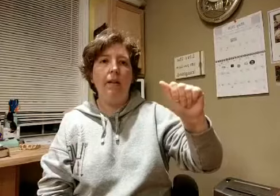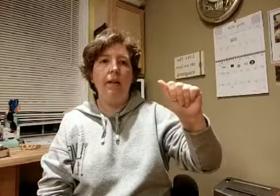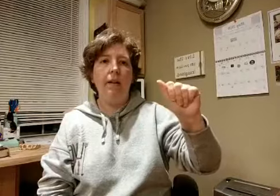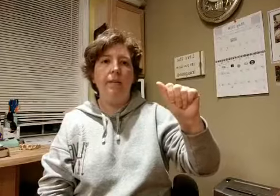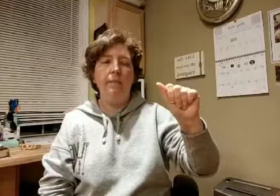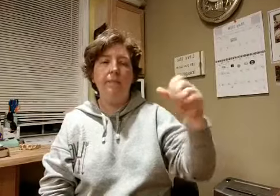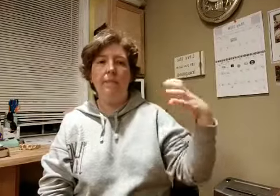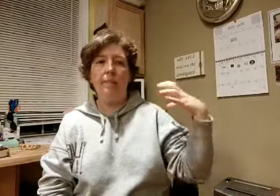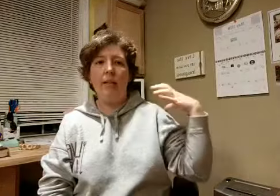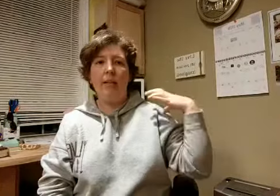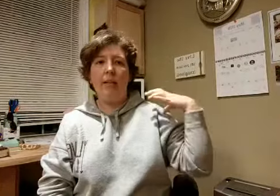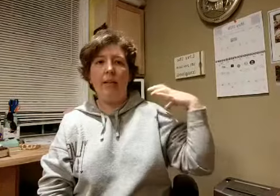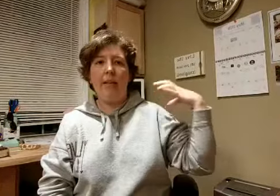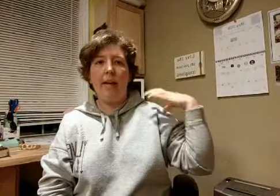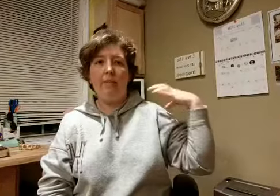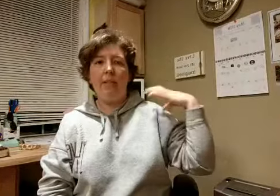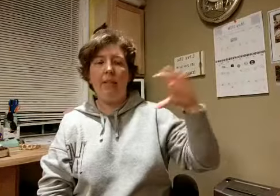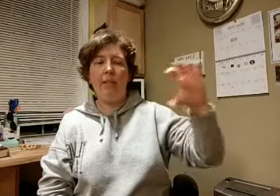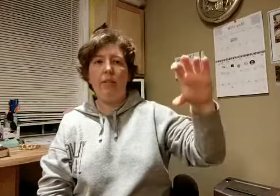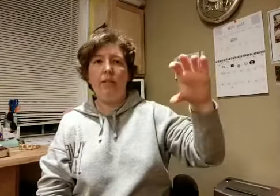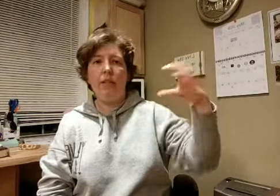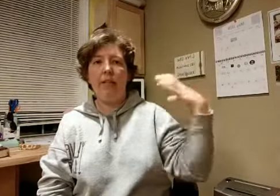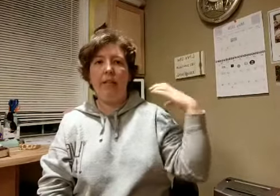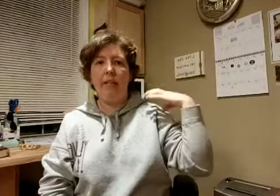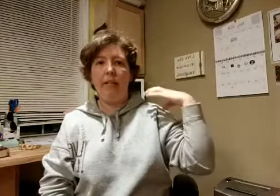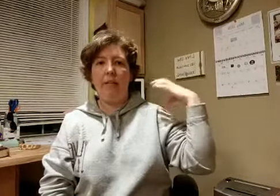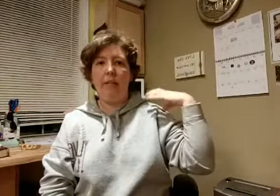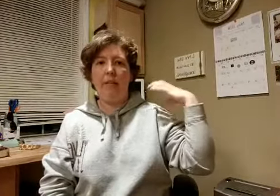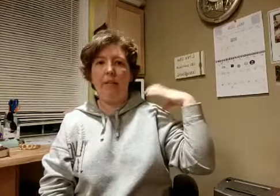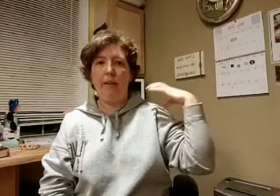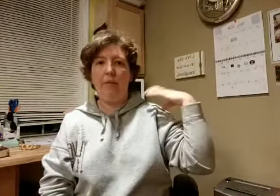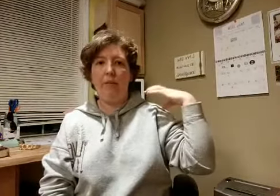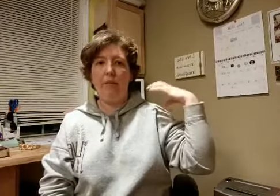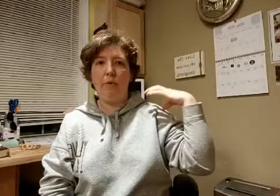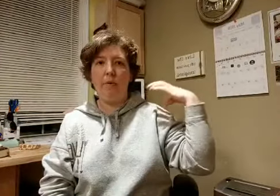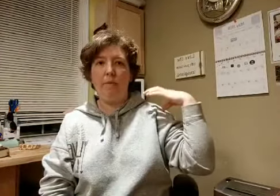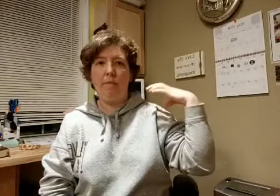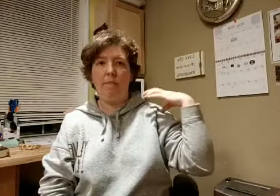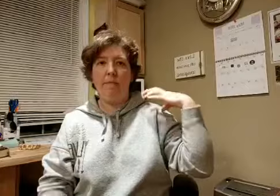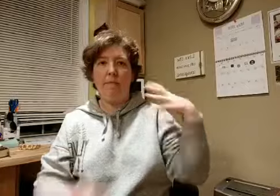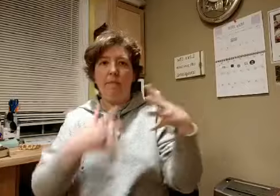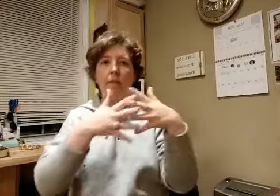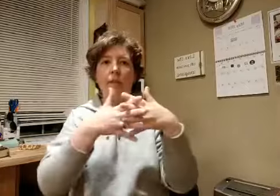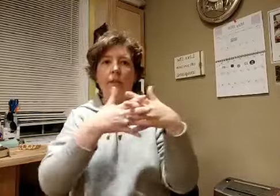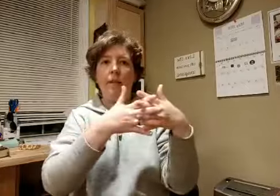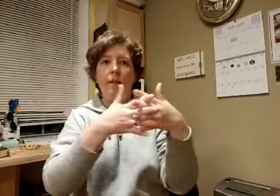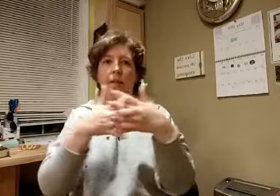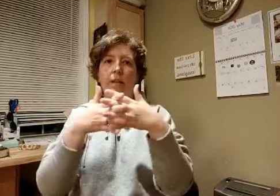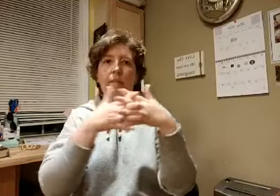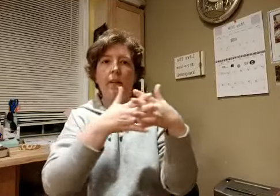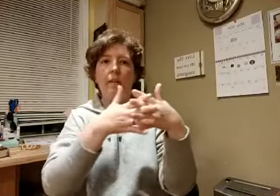America. Captain is a C that taps your shoulder. And then